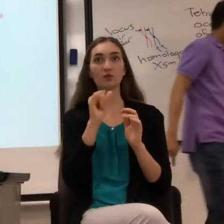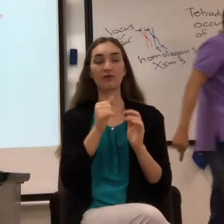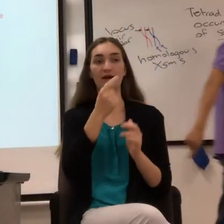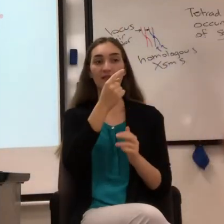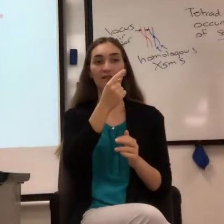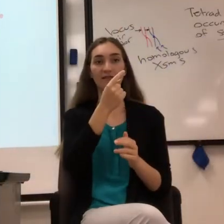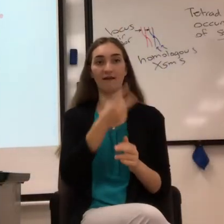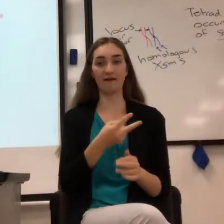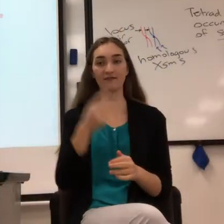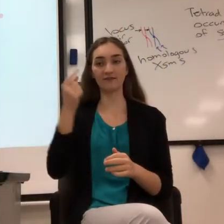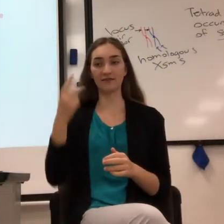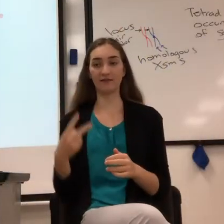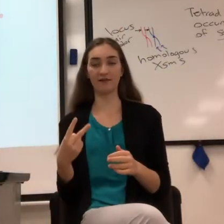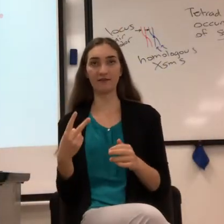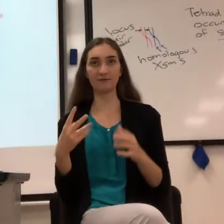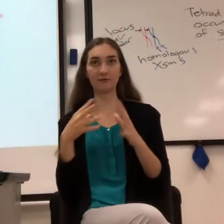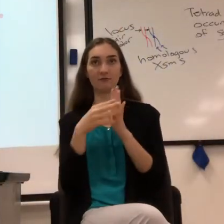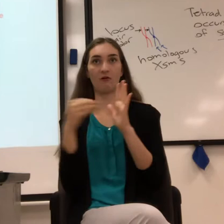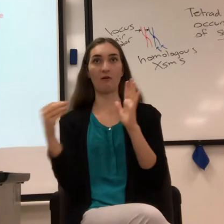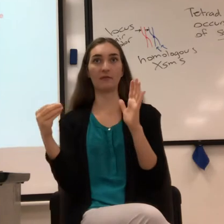So I put a little R there.